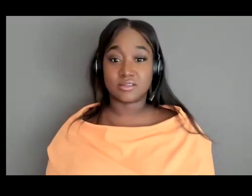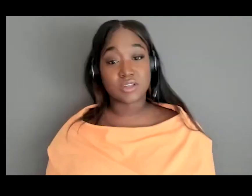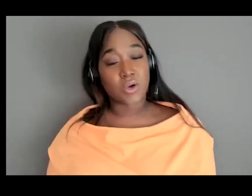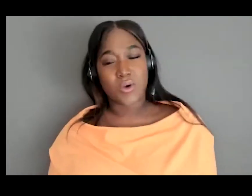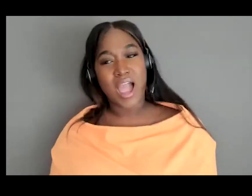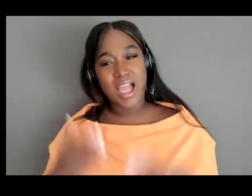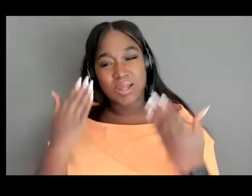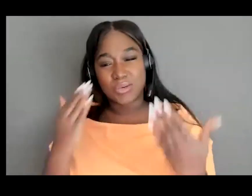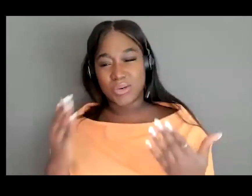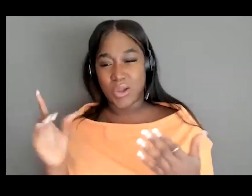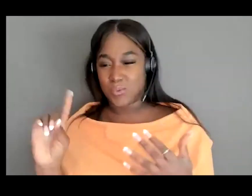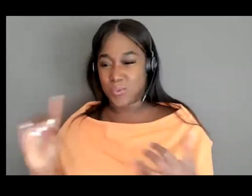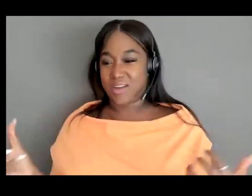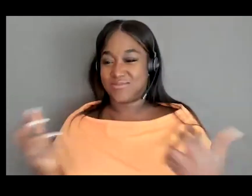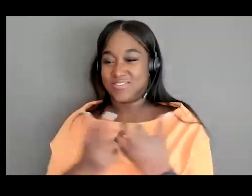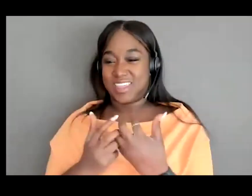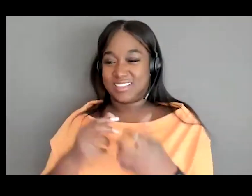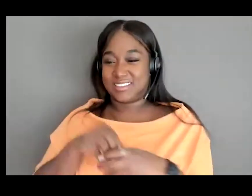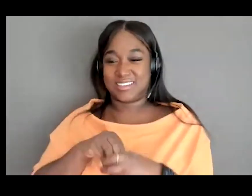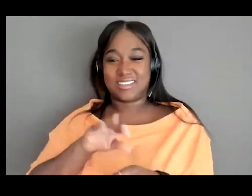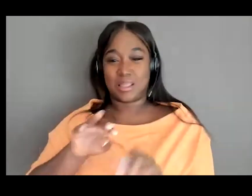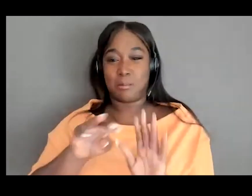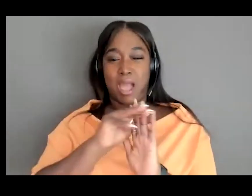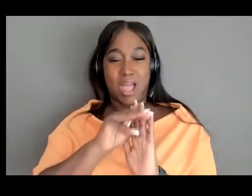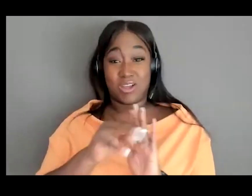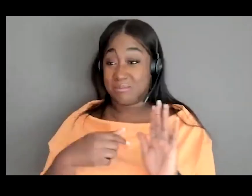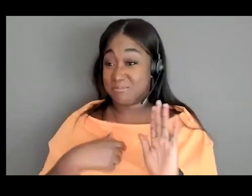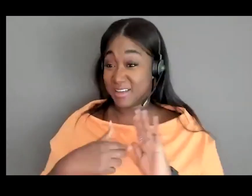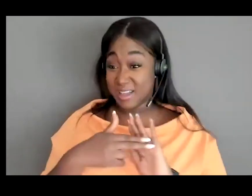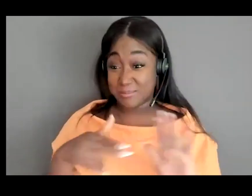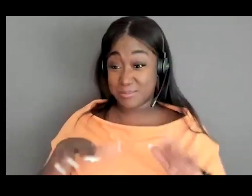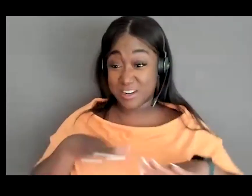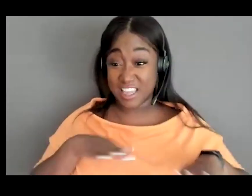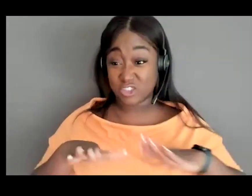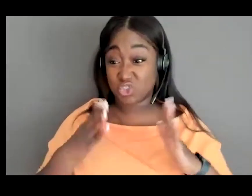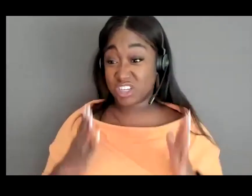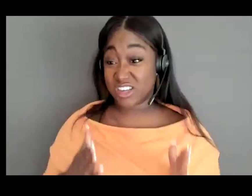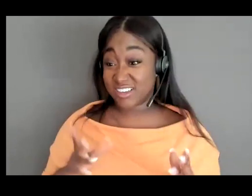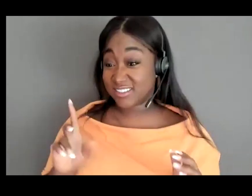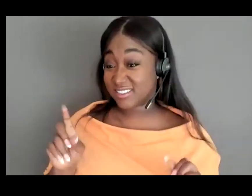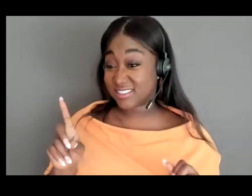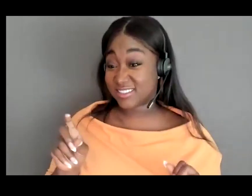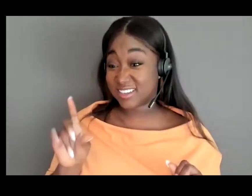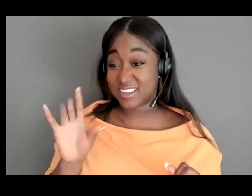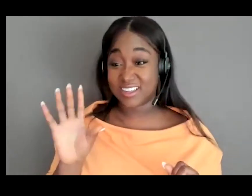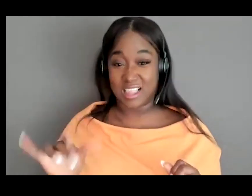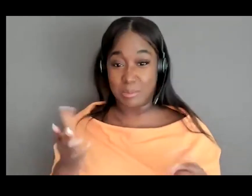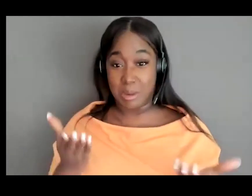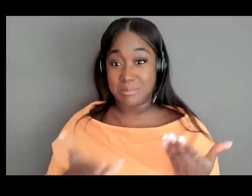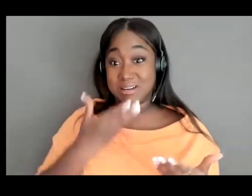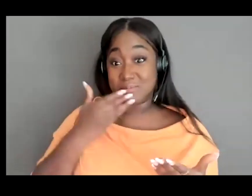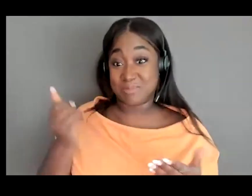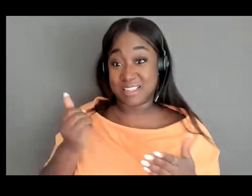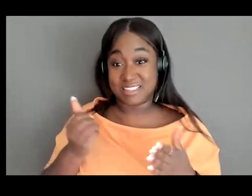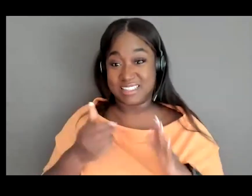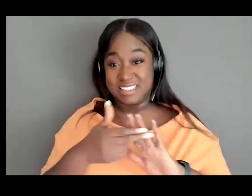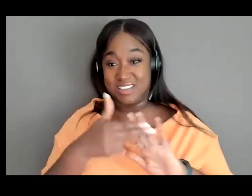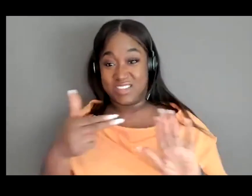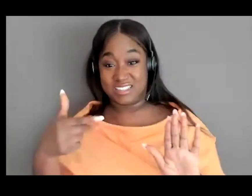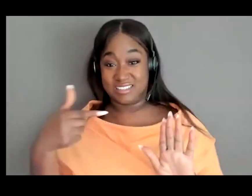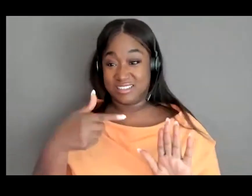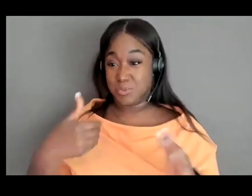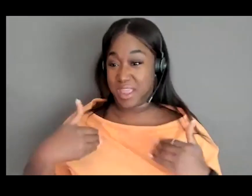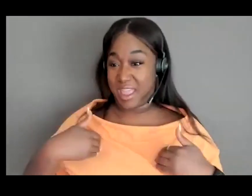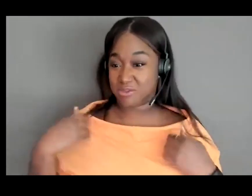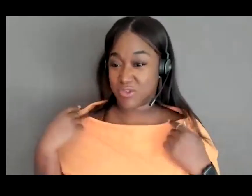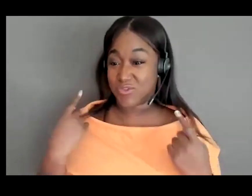I don't know what I am in this model. So am I a pedestrian? That's probably the best definition that we